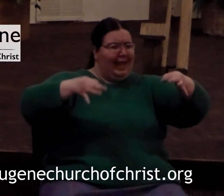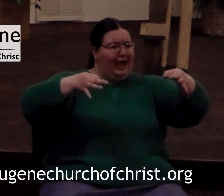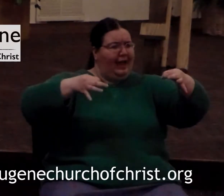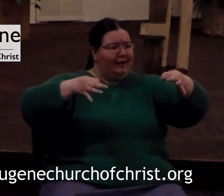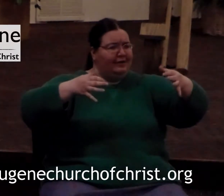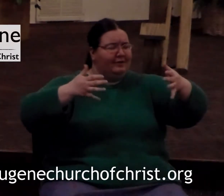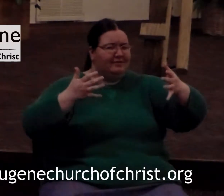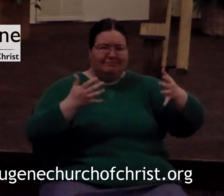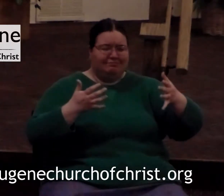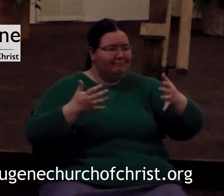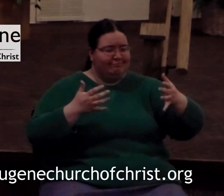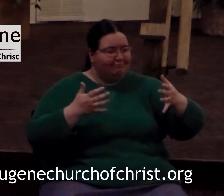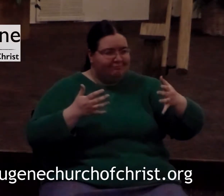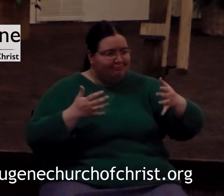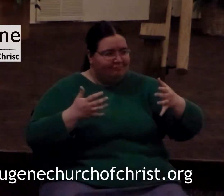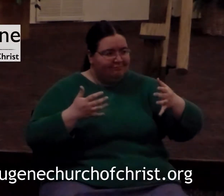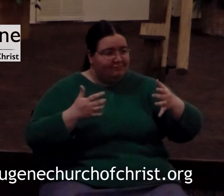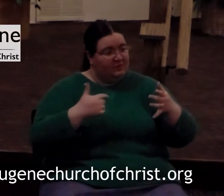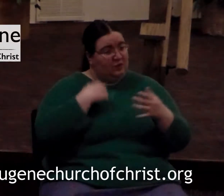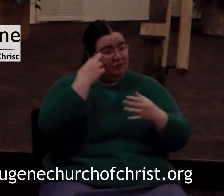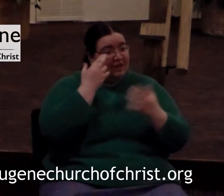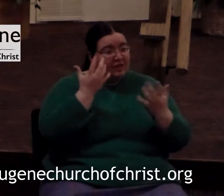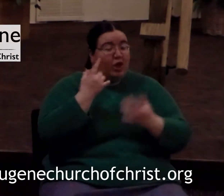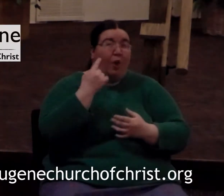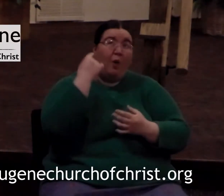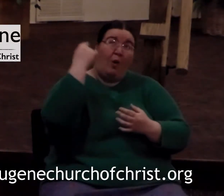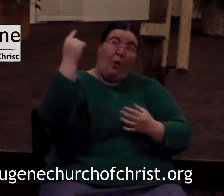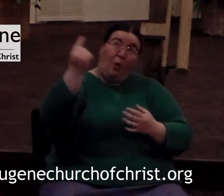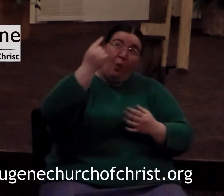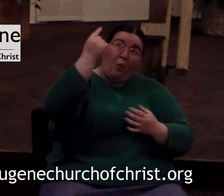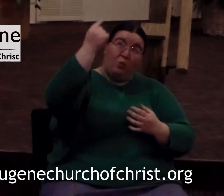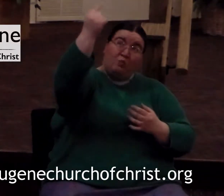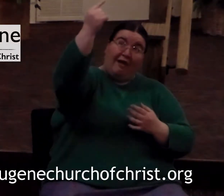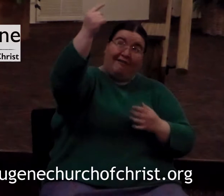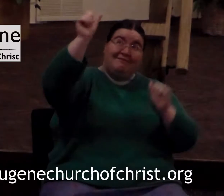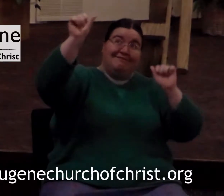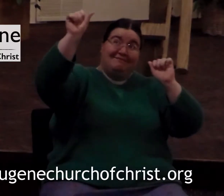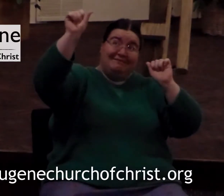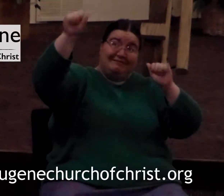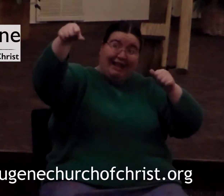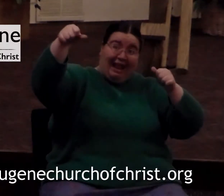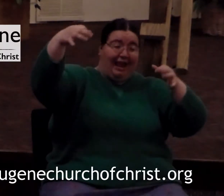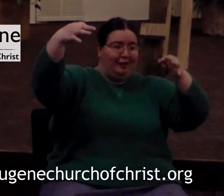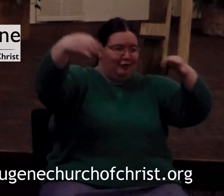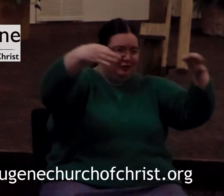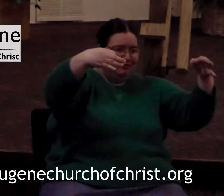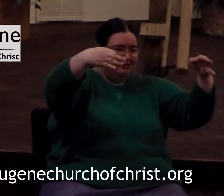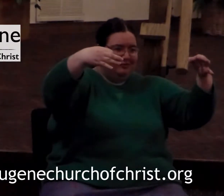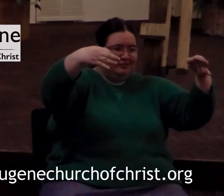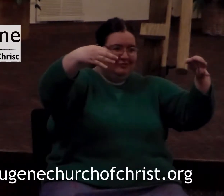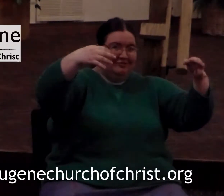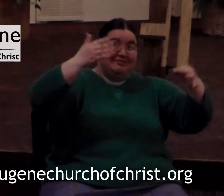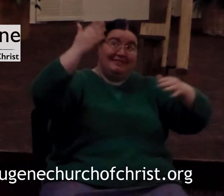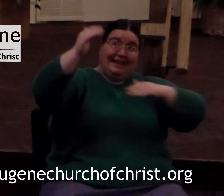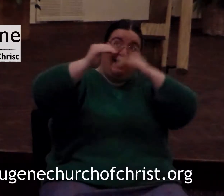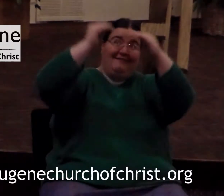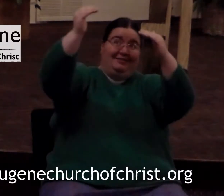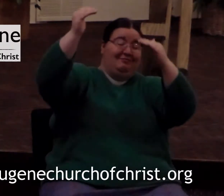realize very quickly is there is one who is capable of doing this, and he is in heaven. And he is here amongst us this morning, but he is the